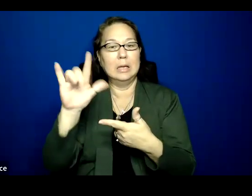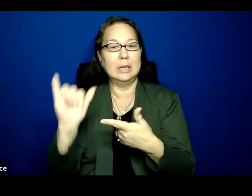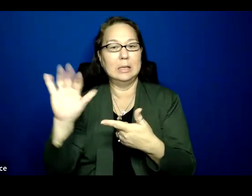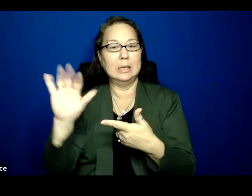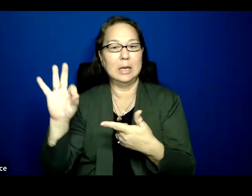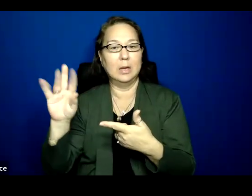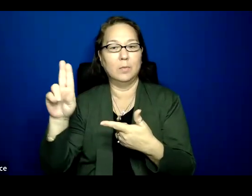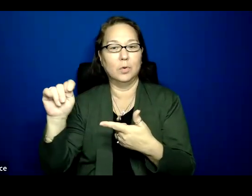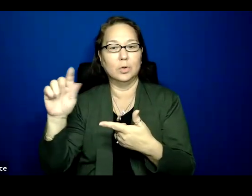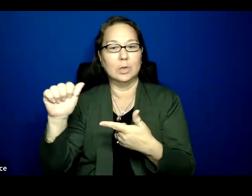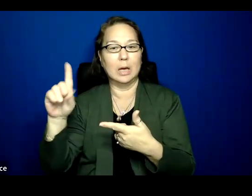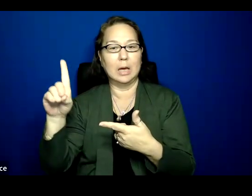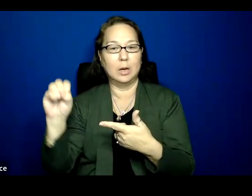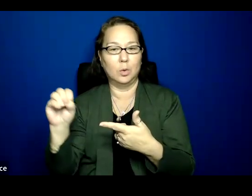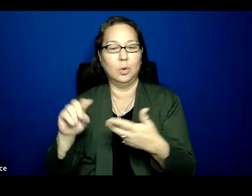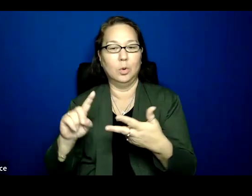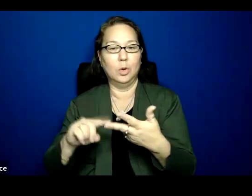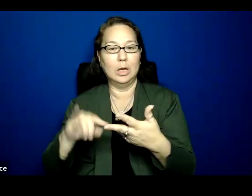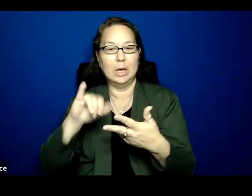Brianna Lindsay. Daisy Barbosa.